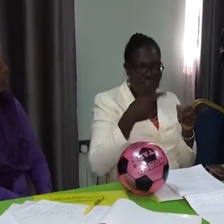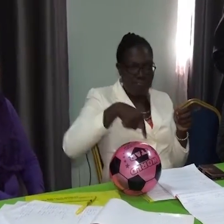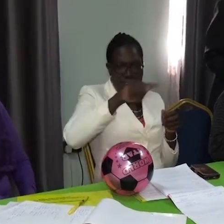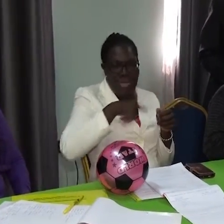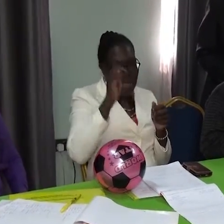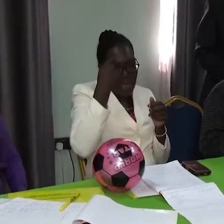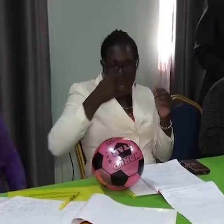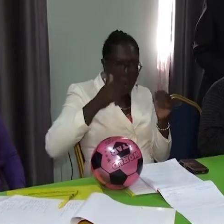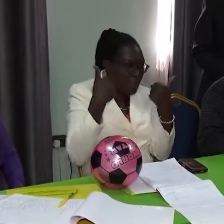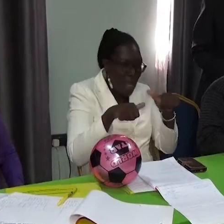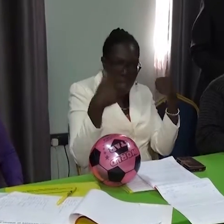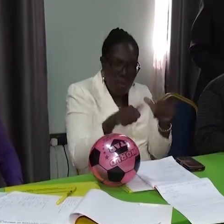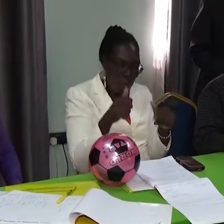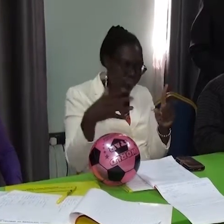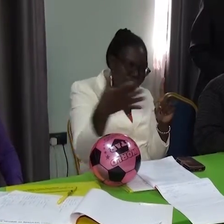very important to us,